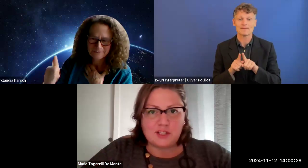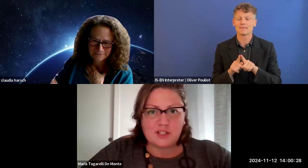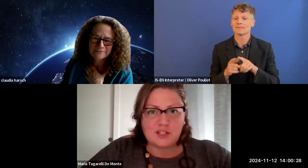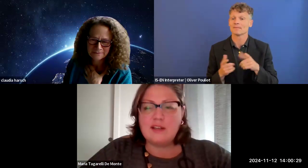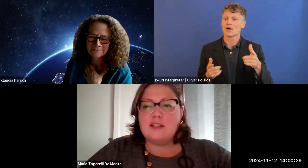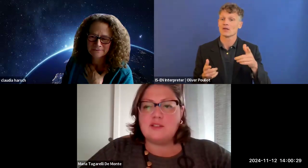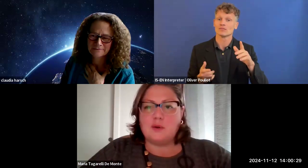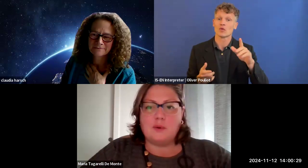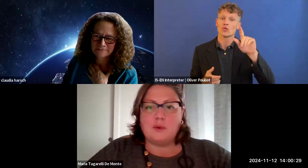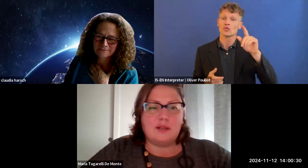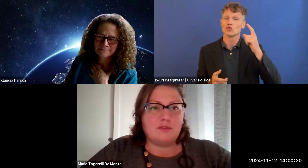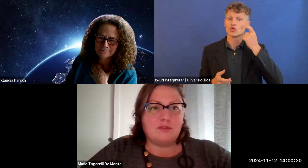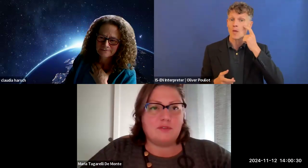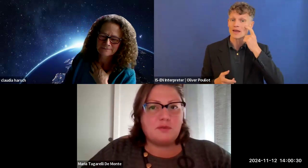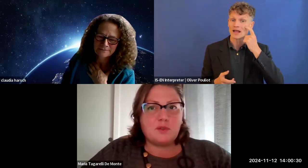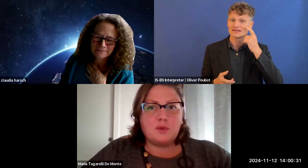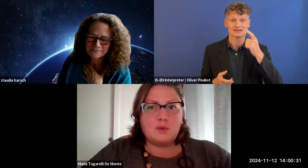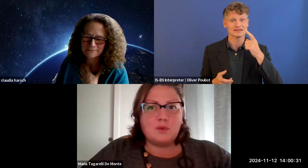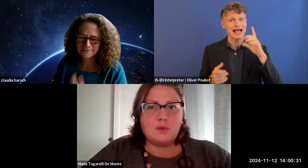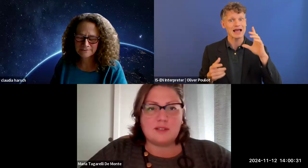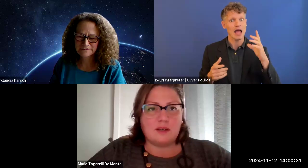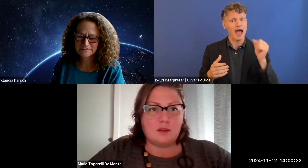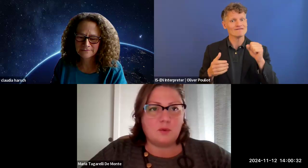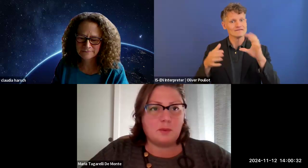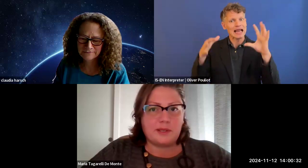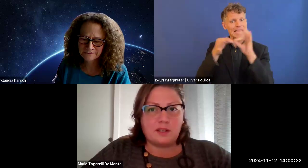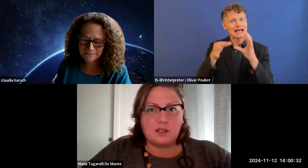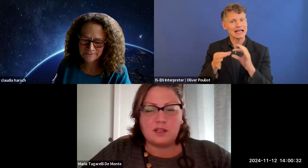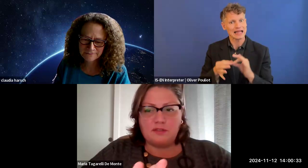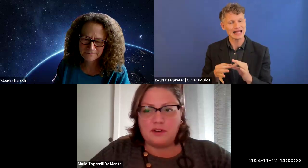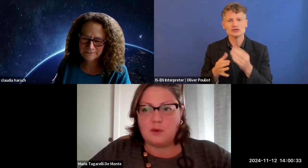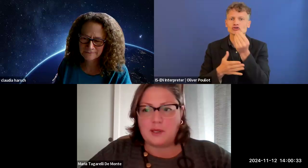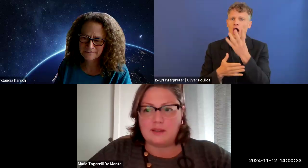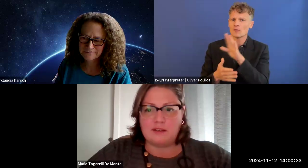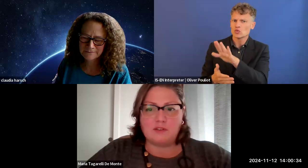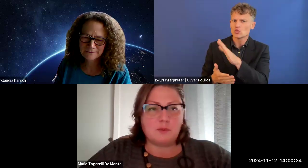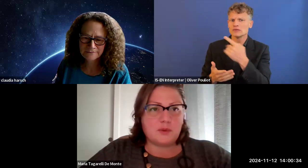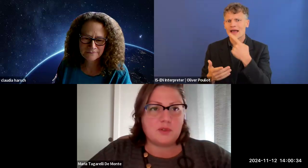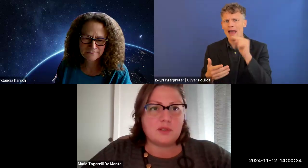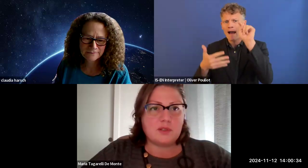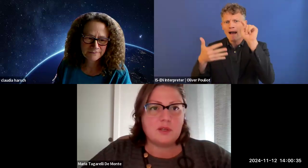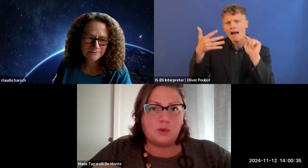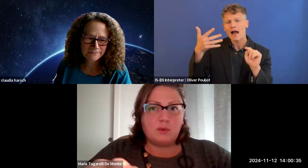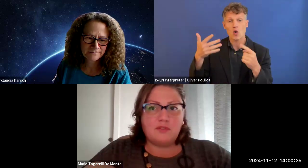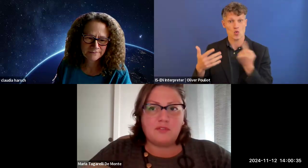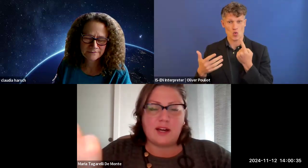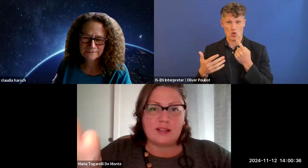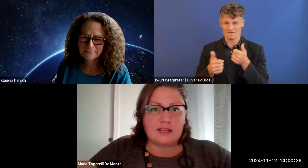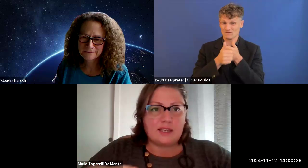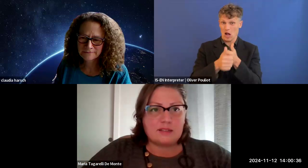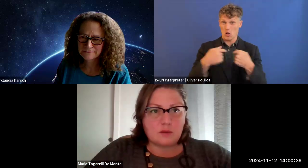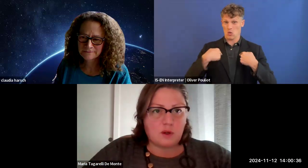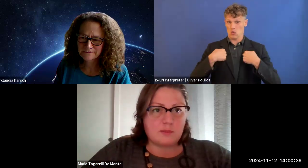resources that you mentioned. So for those of you who were particularly following the interpreters, you